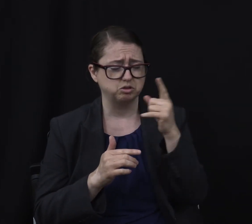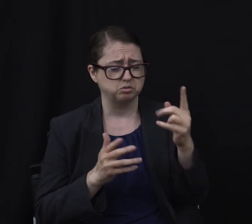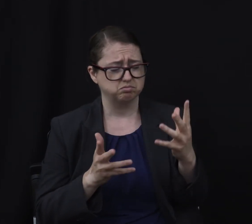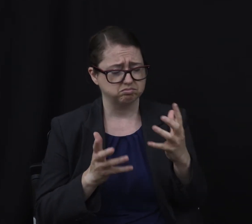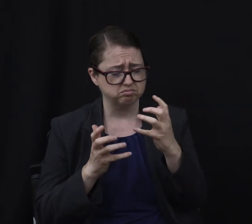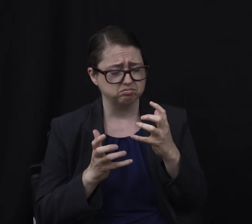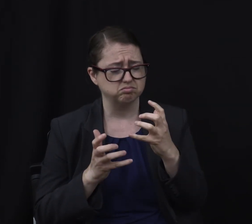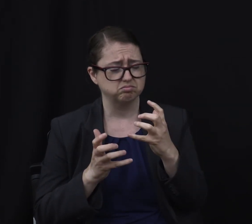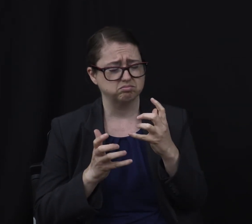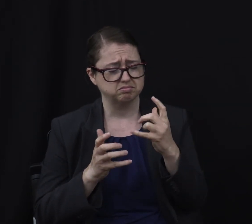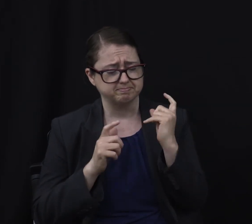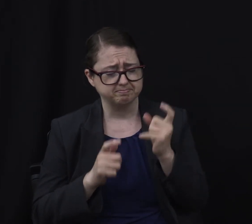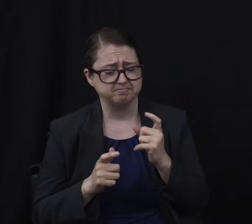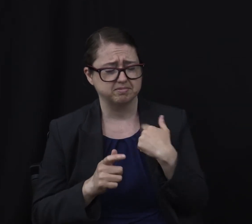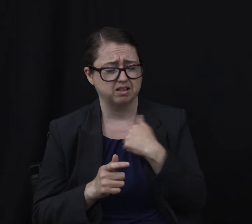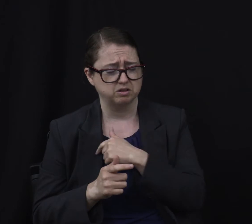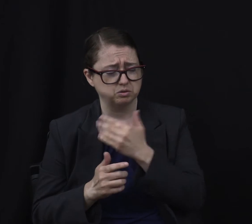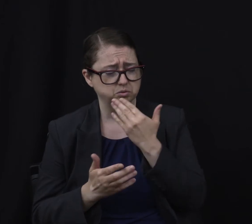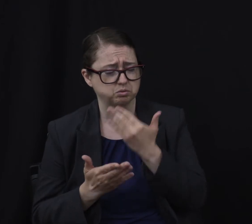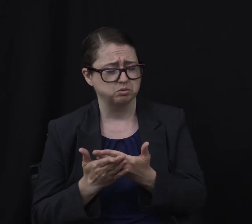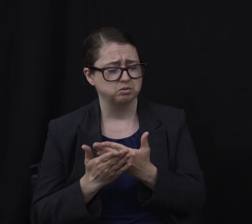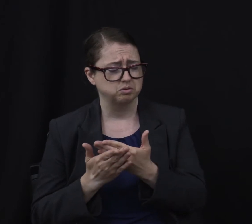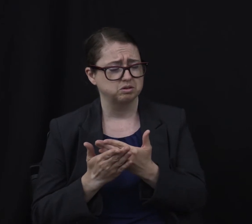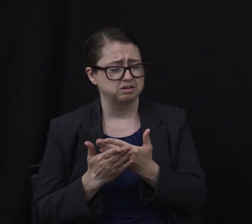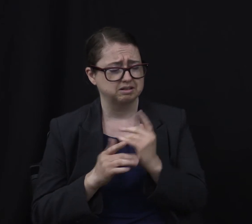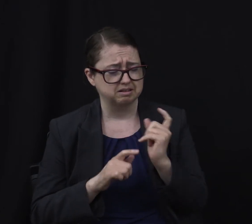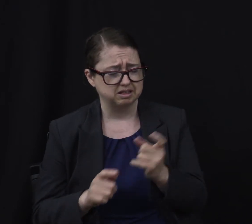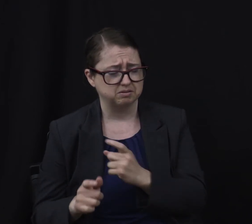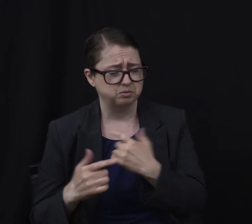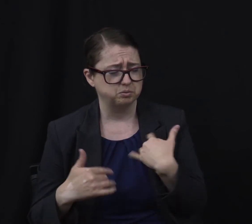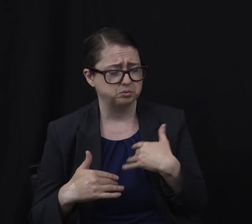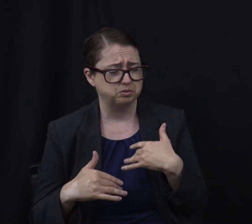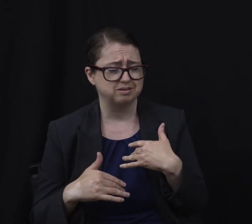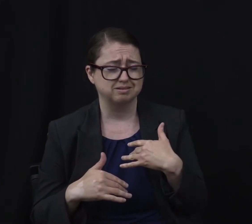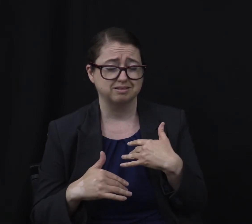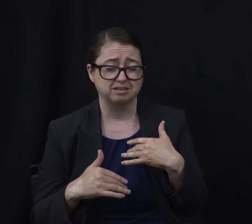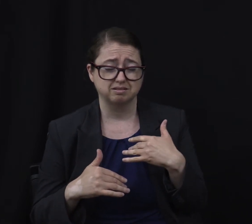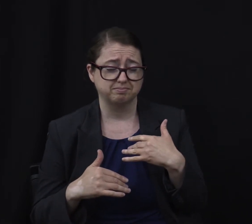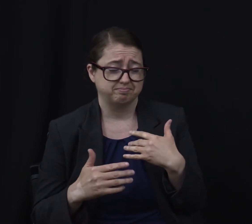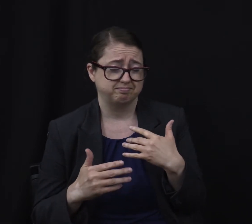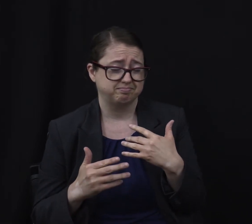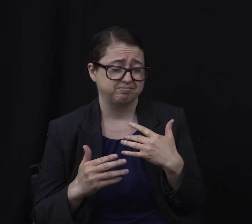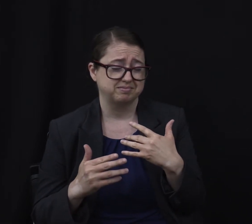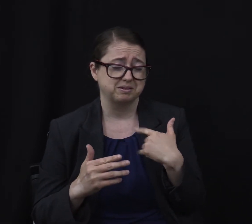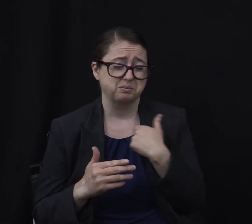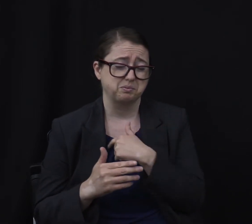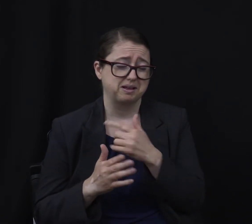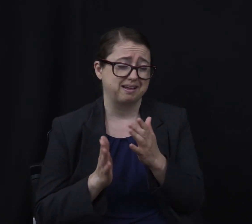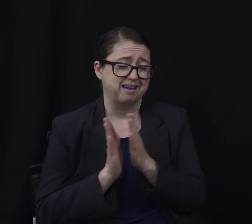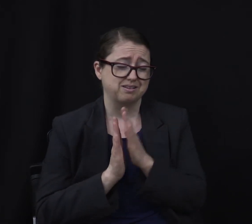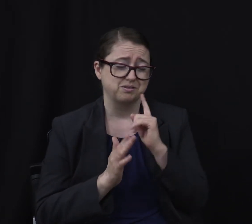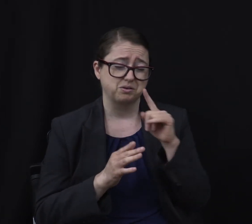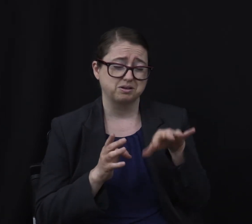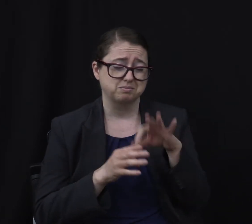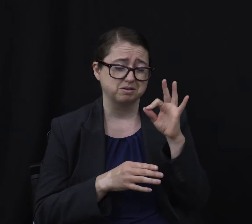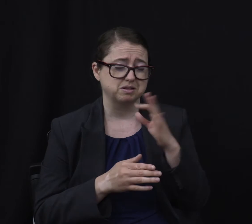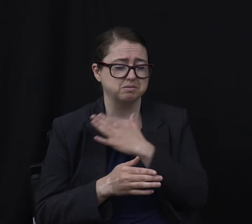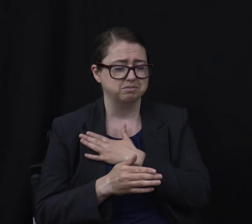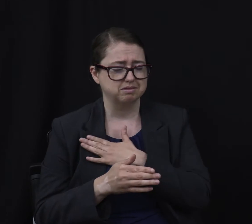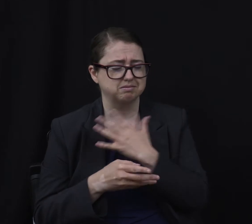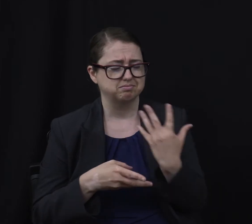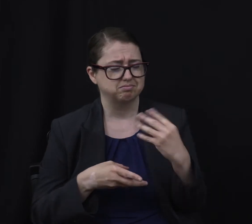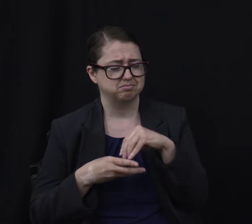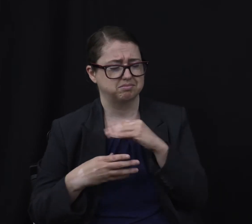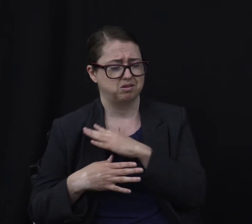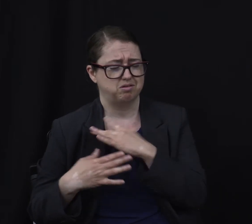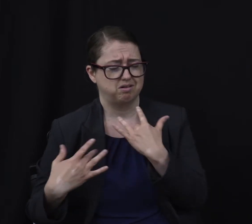gifts, and nothing can be better than receiving your Spirit. We ask that he would find a place in our hearts